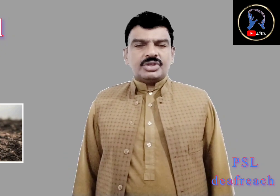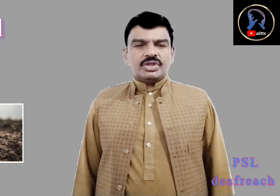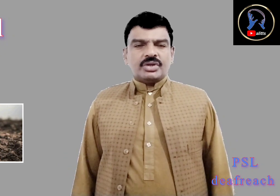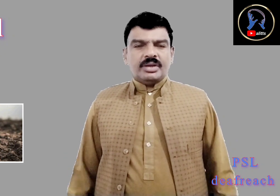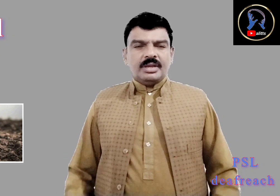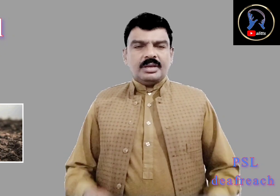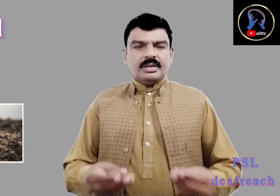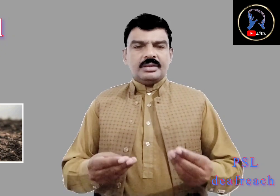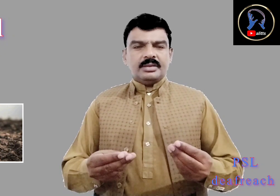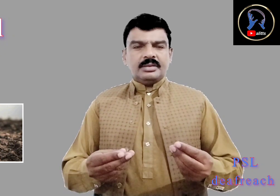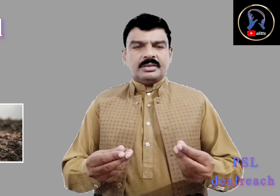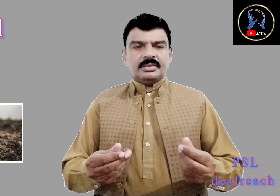soil